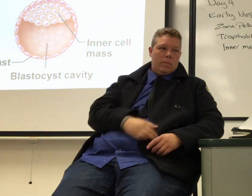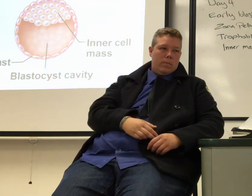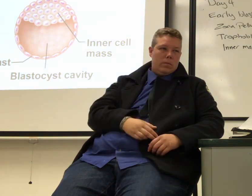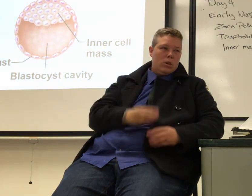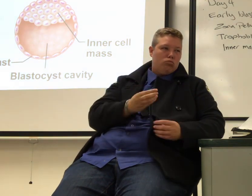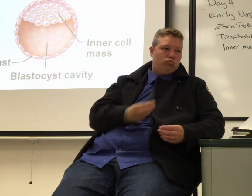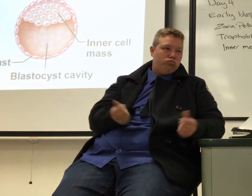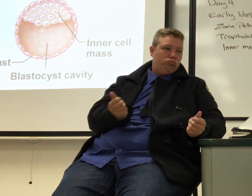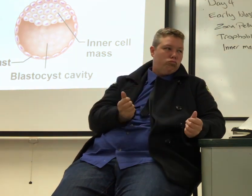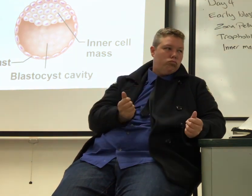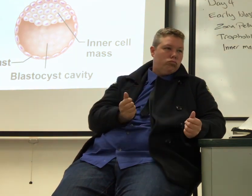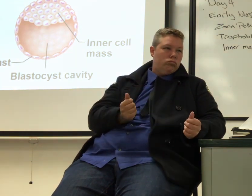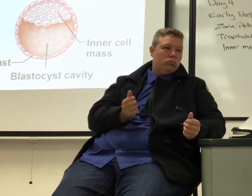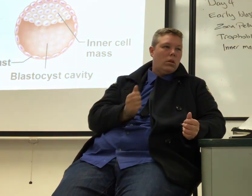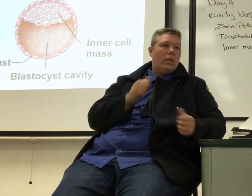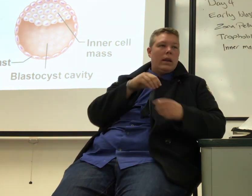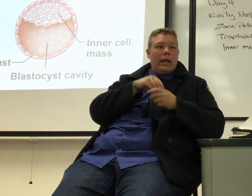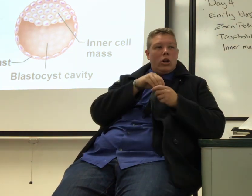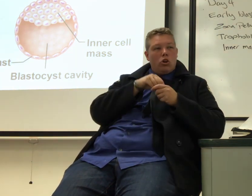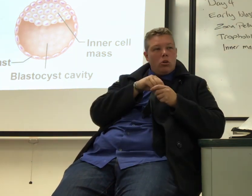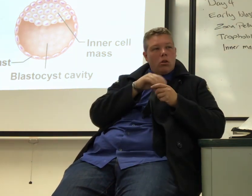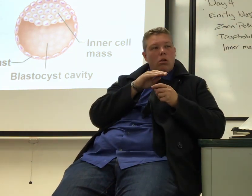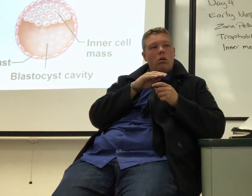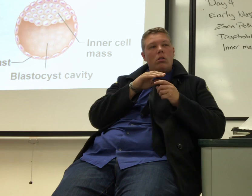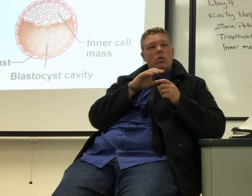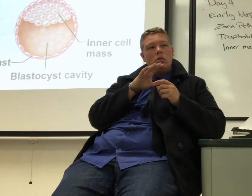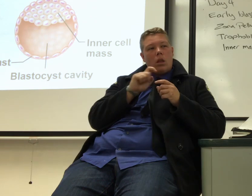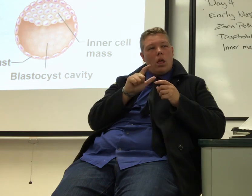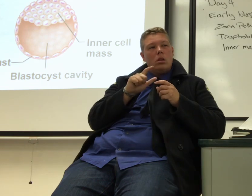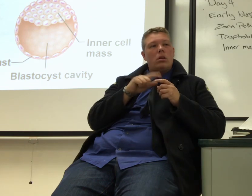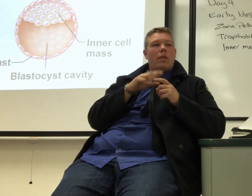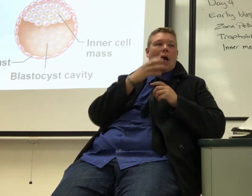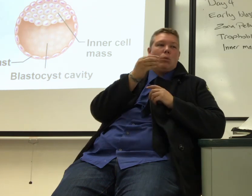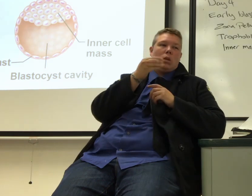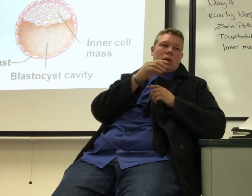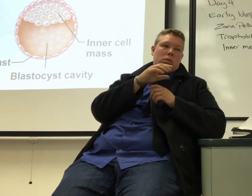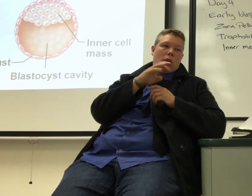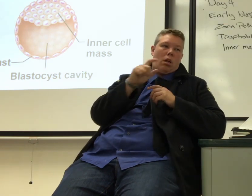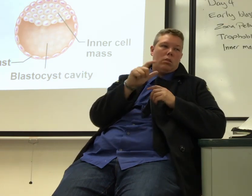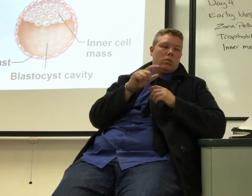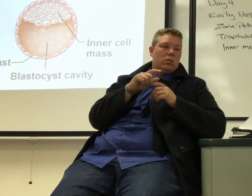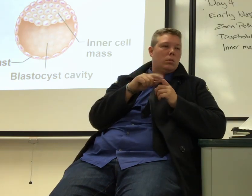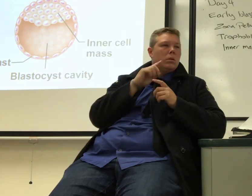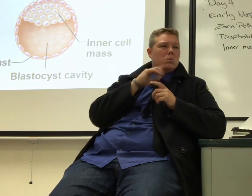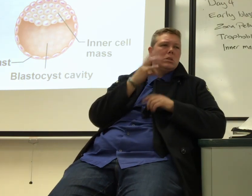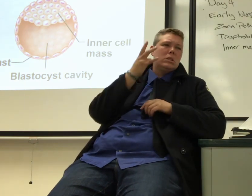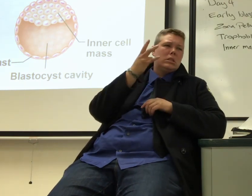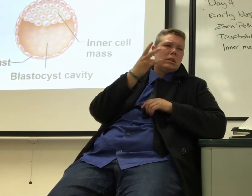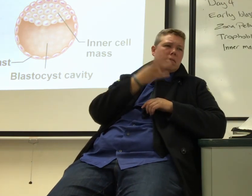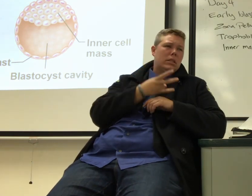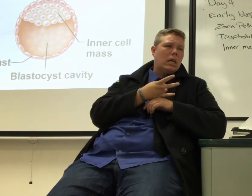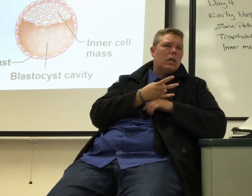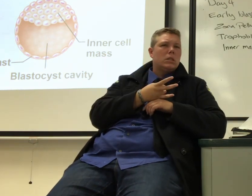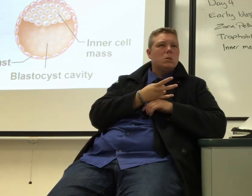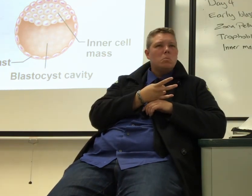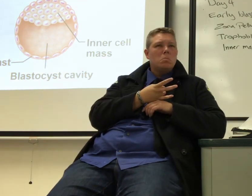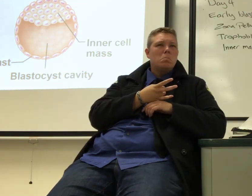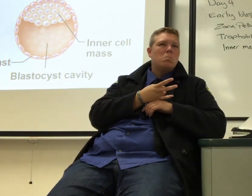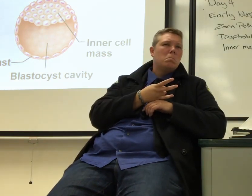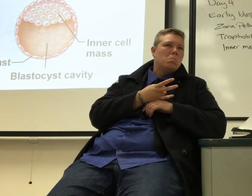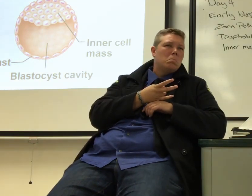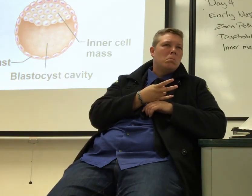And you just got your inner mast cells and your trophoblast cells. So they call that 7 days when it implants.